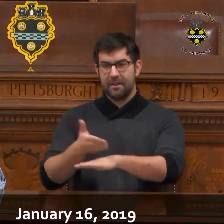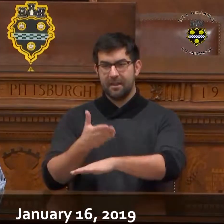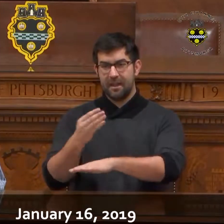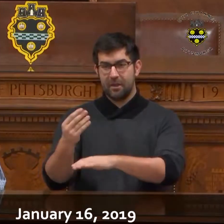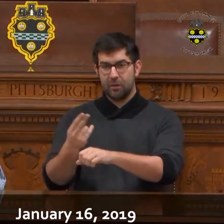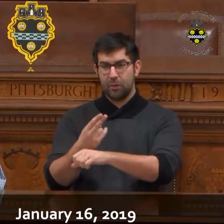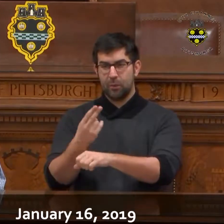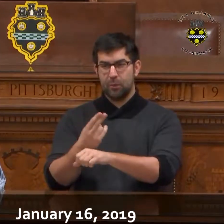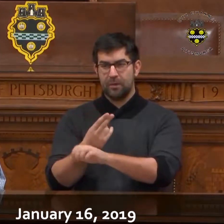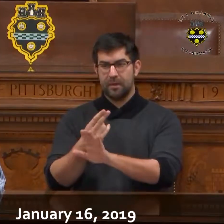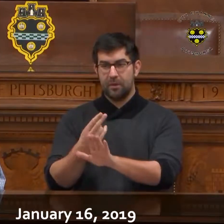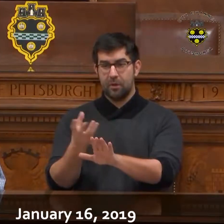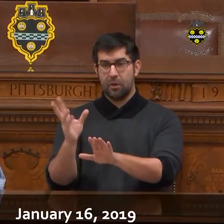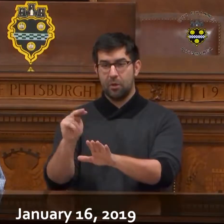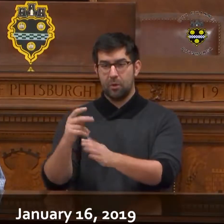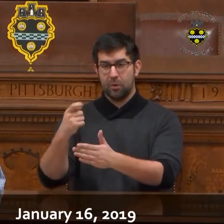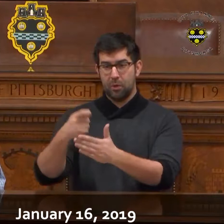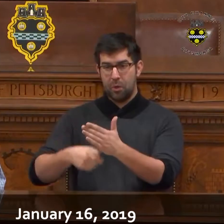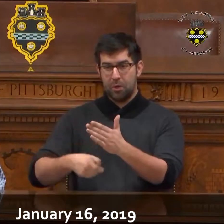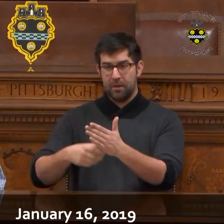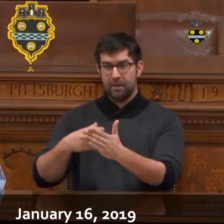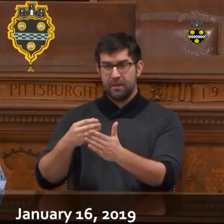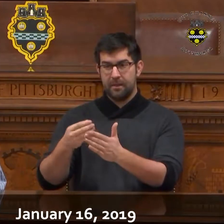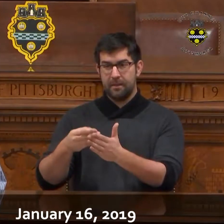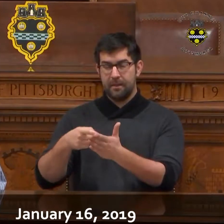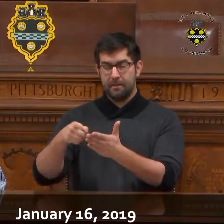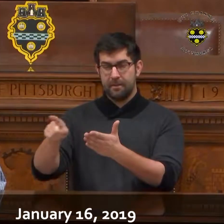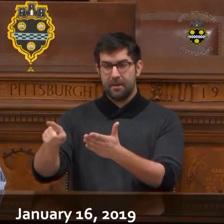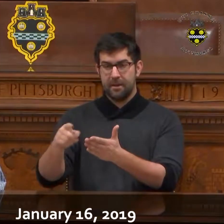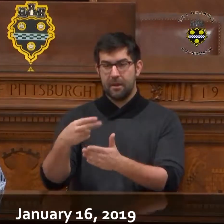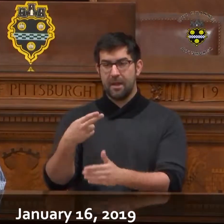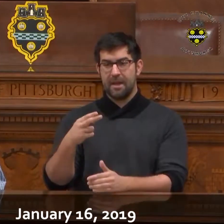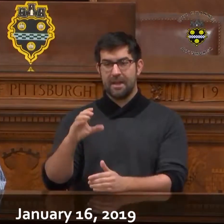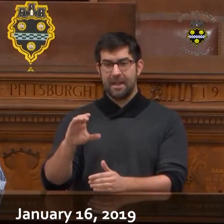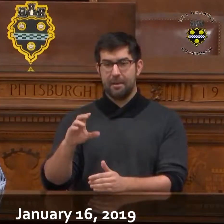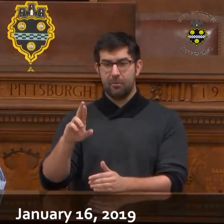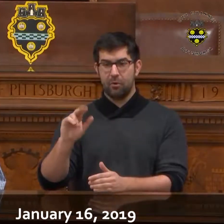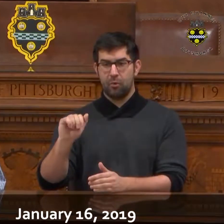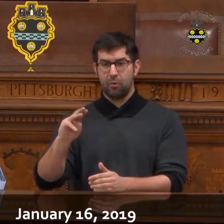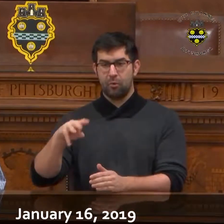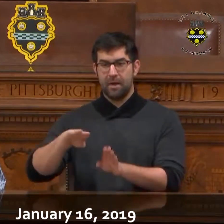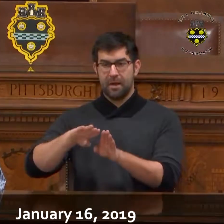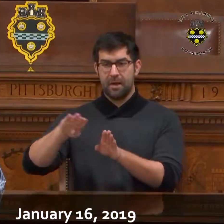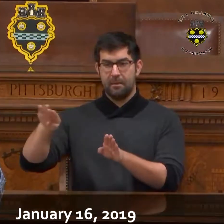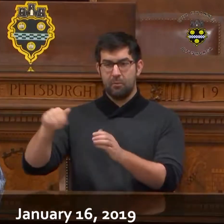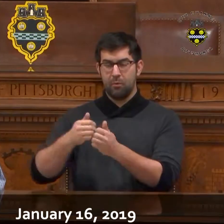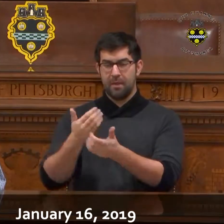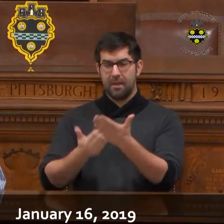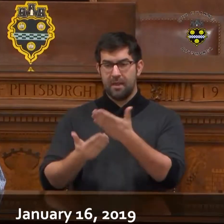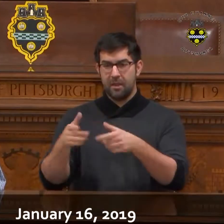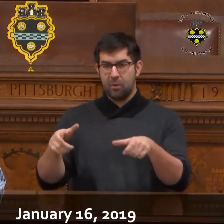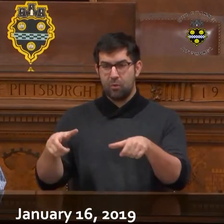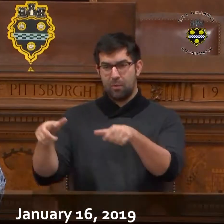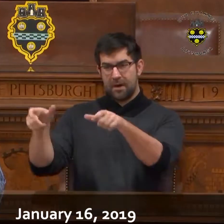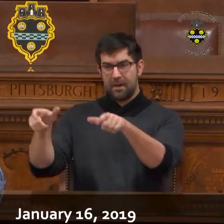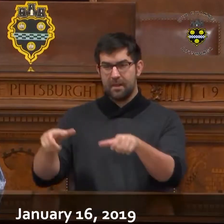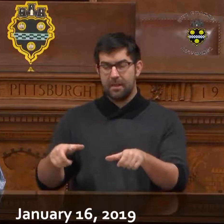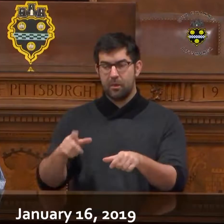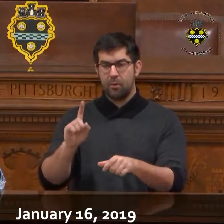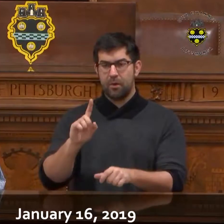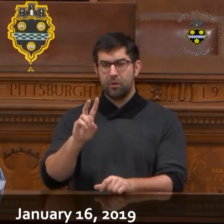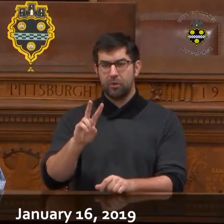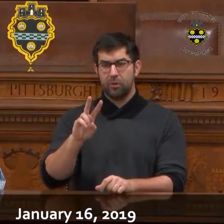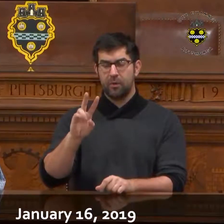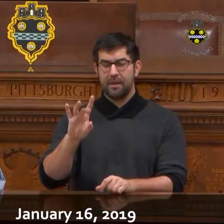and use at their own cost and expense a handicap ramp with handrail and landing at